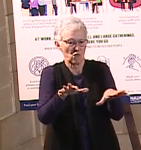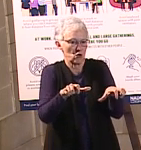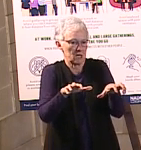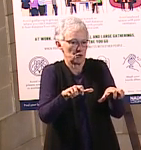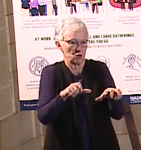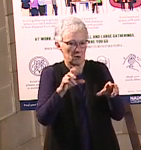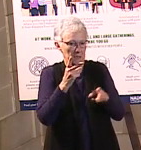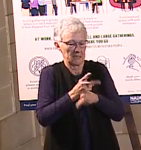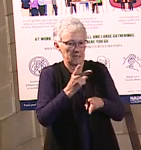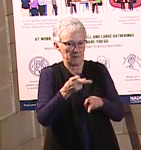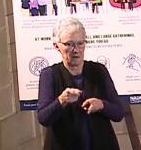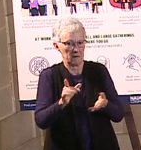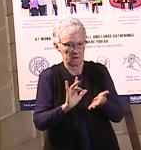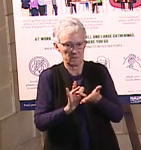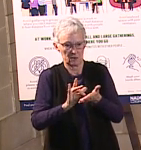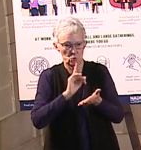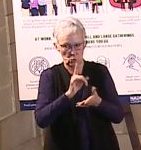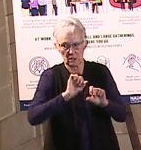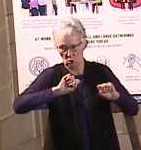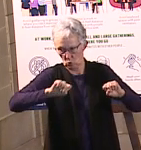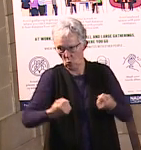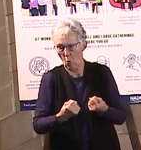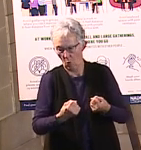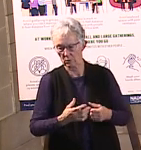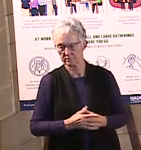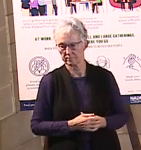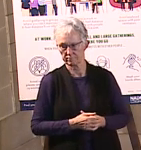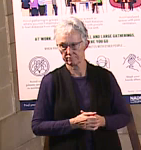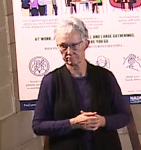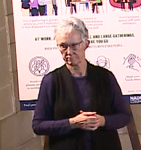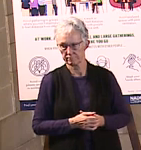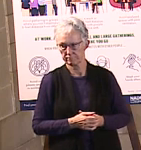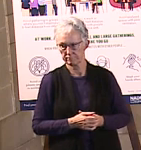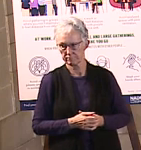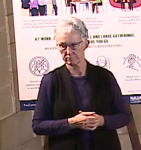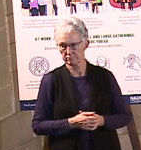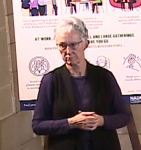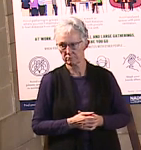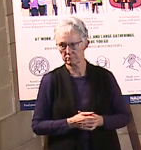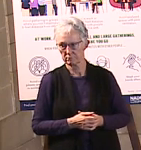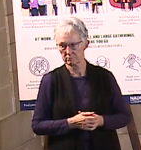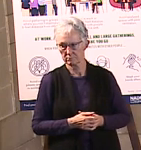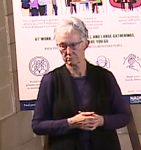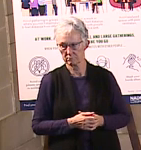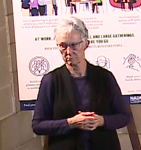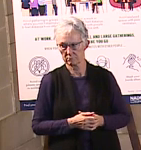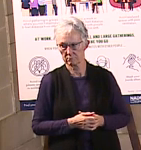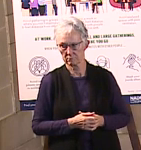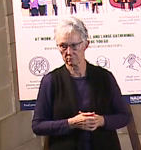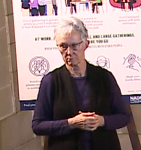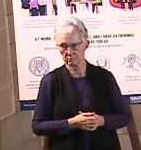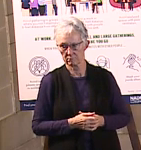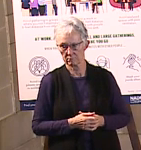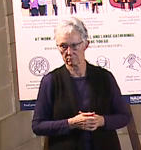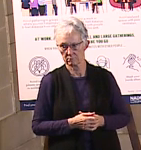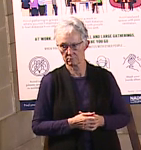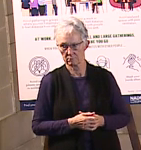Tom Becca says that a Papillion City Councilman claimed that mask mandates are tyranny. Do you agree